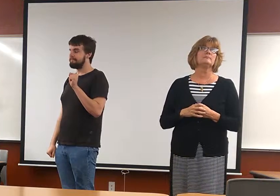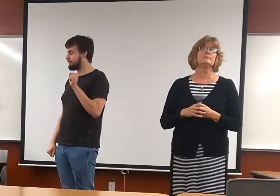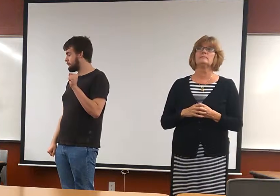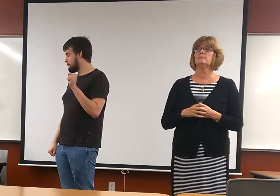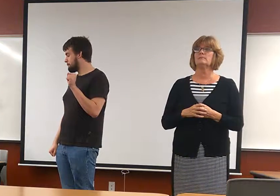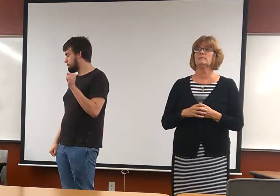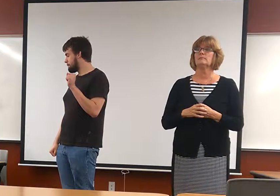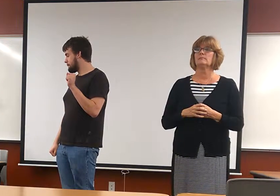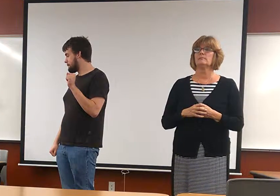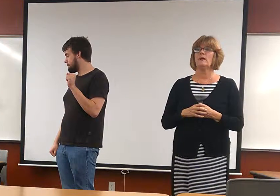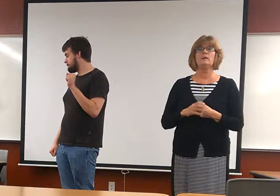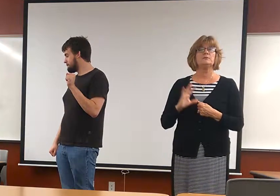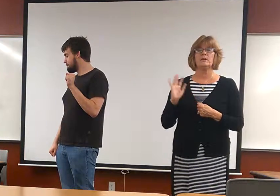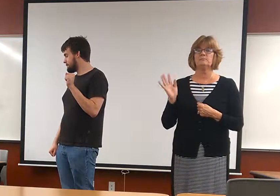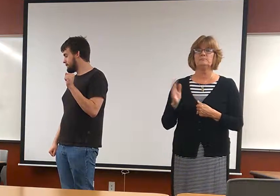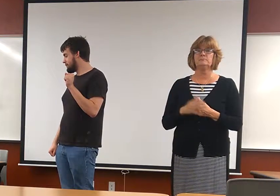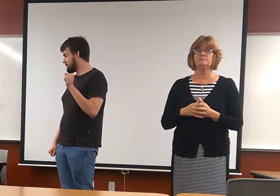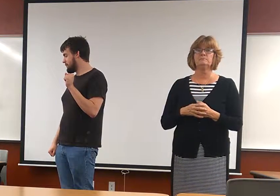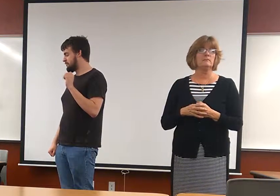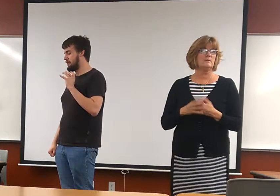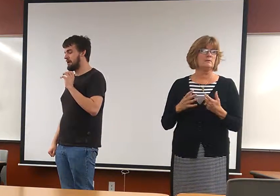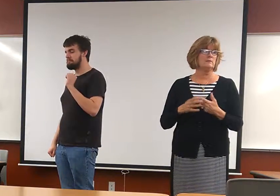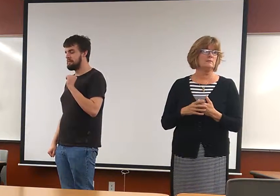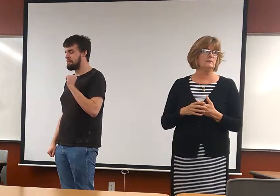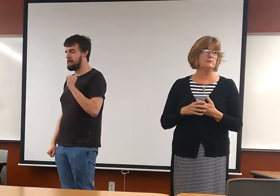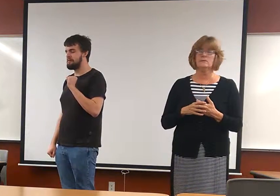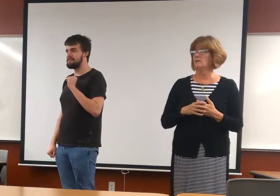I can respell them. Okay. Do